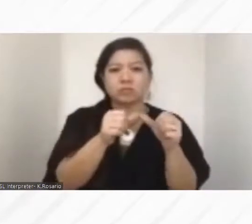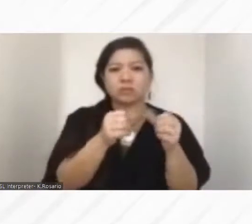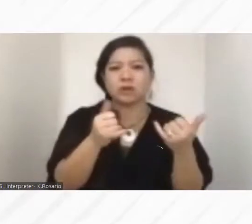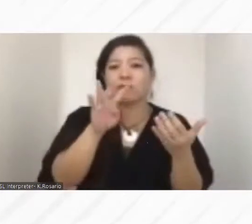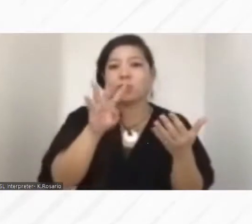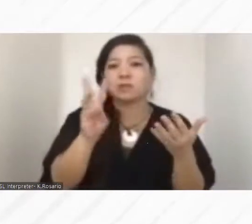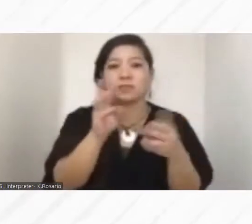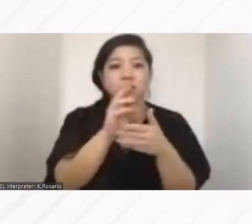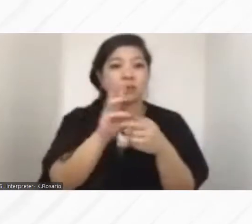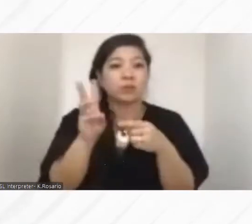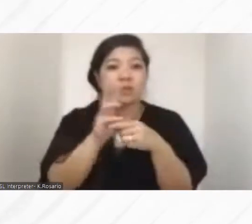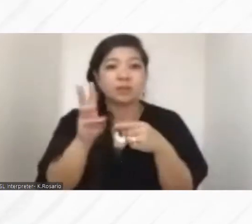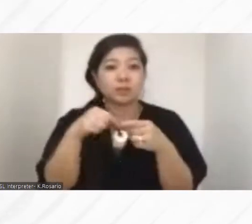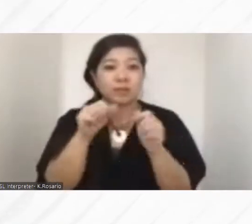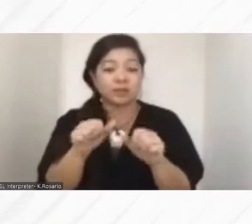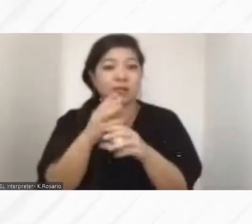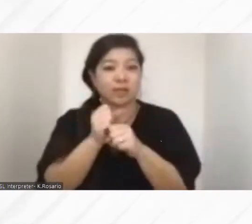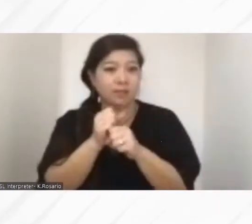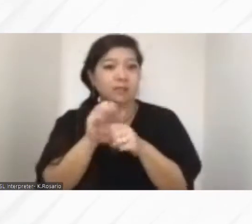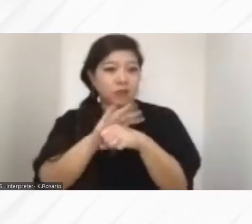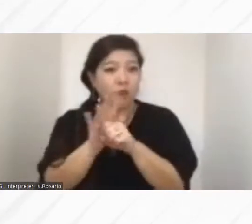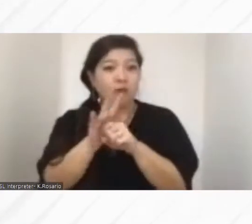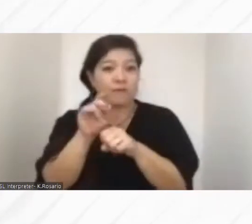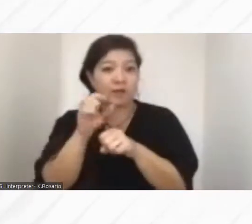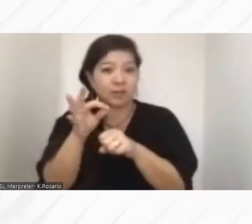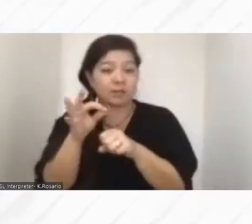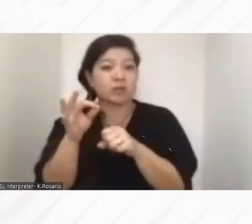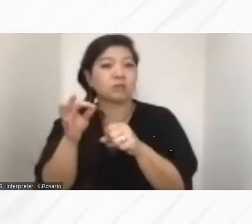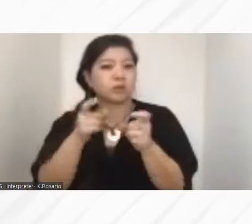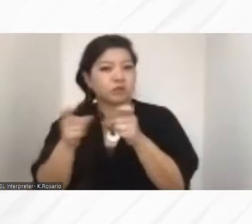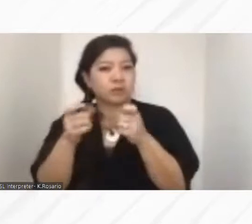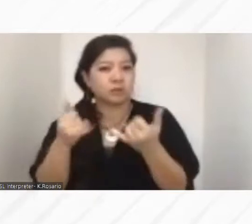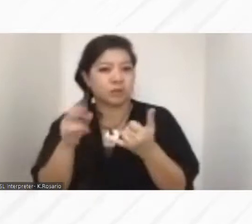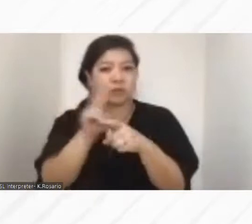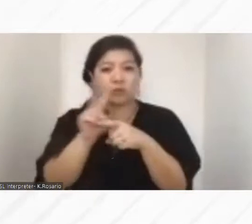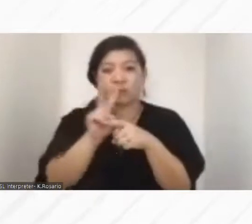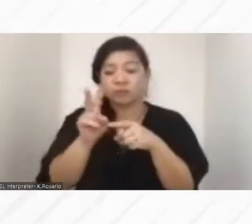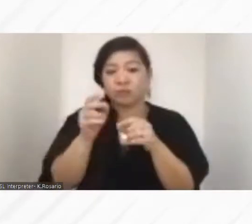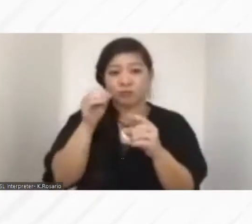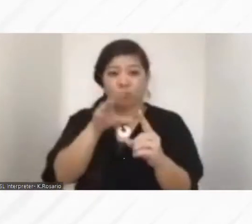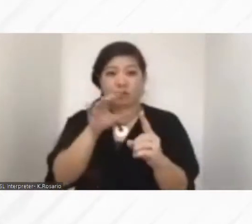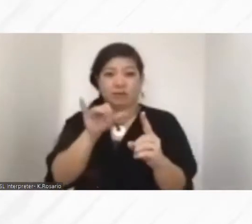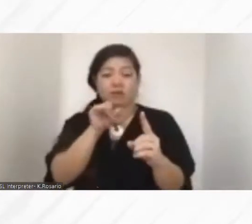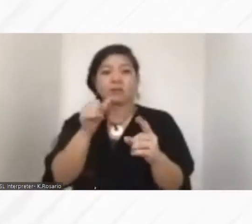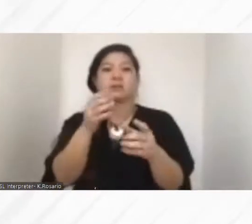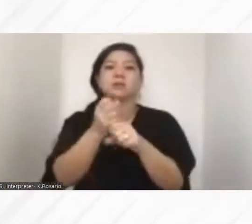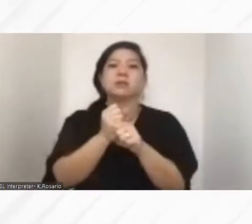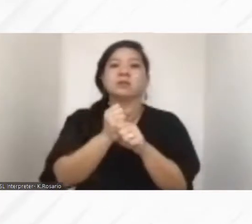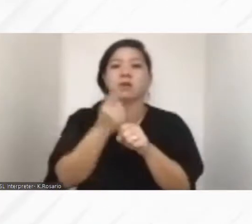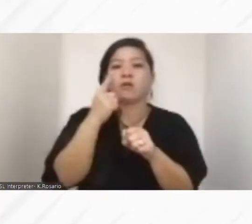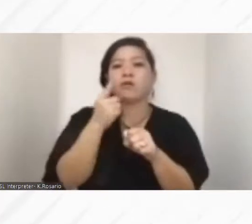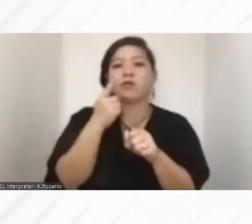weeks, we can get this virus under control, because 2 weeks is from exposure is about the time frame it takes for